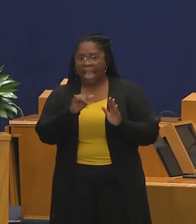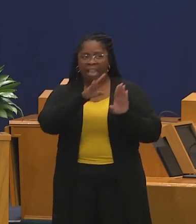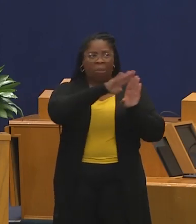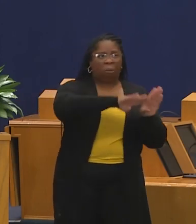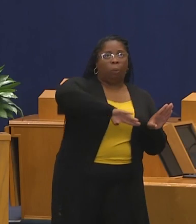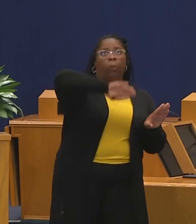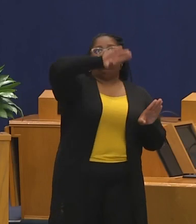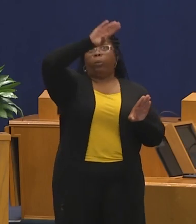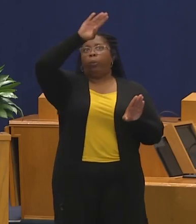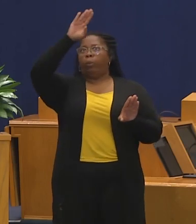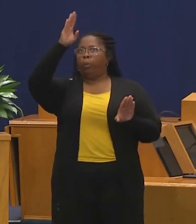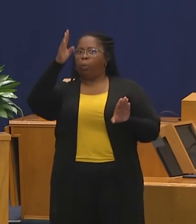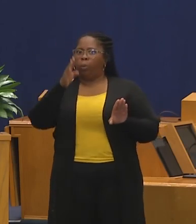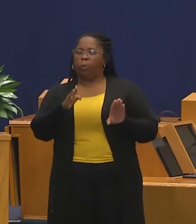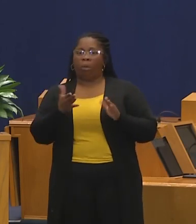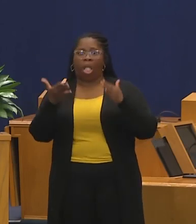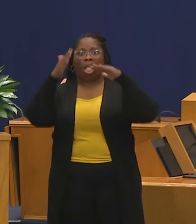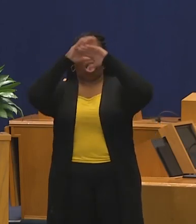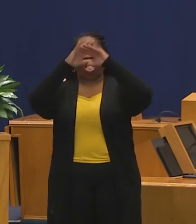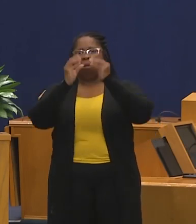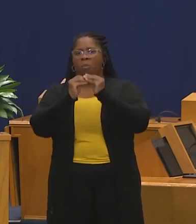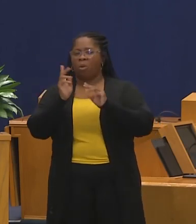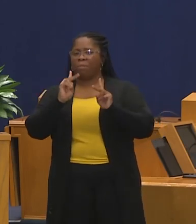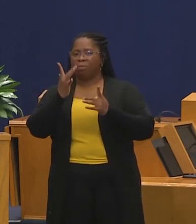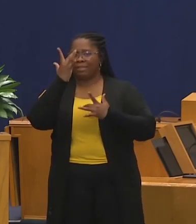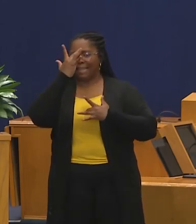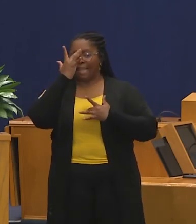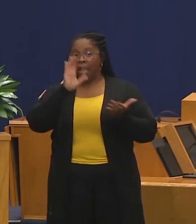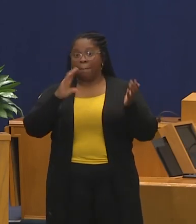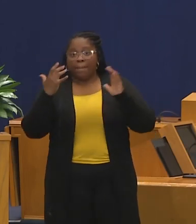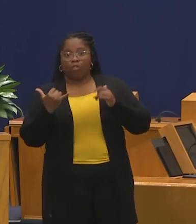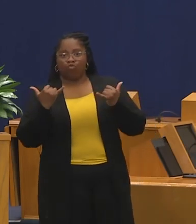peak, and then the situation today, which is a much